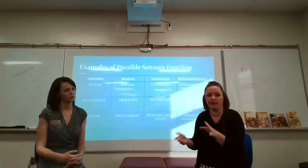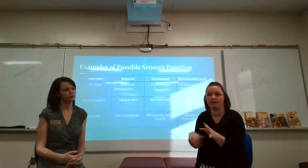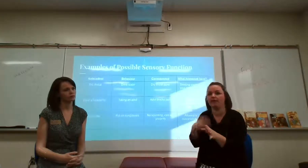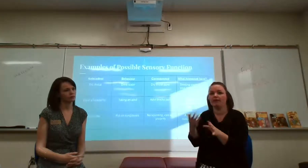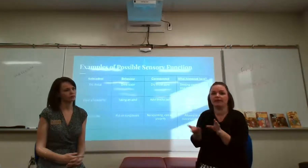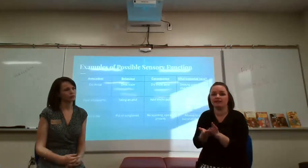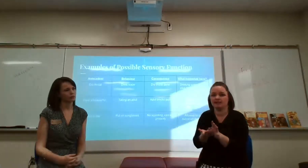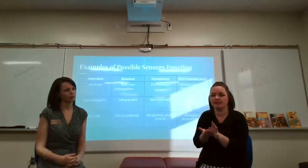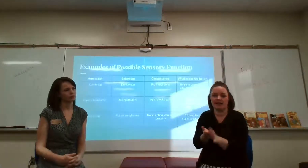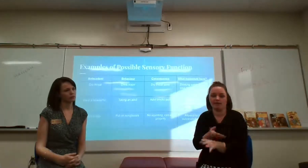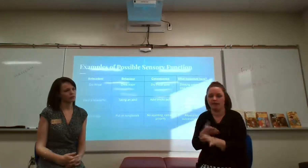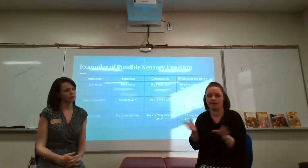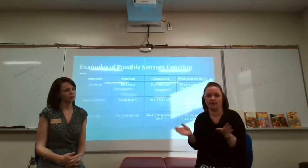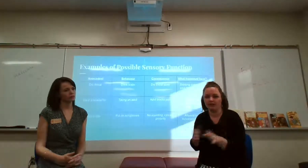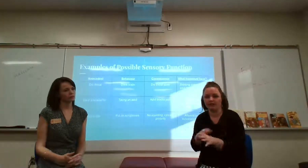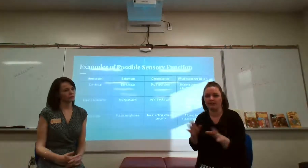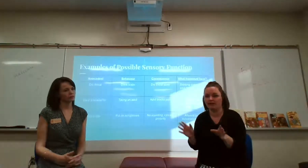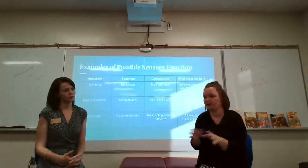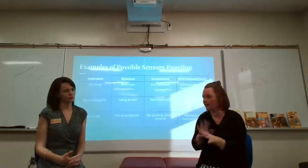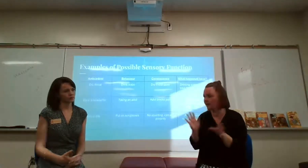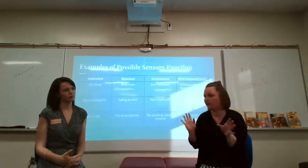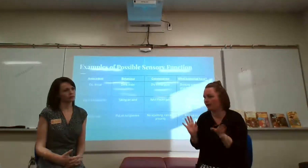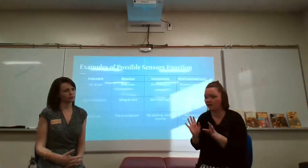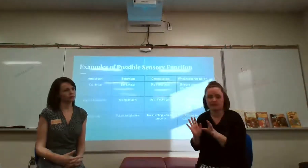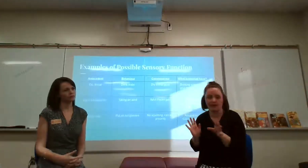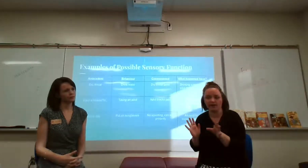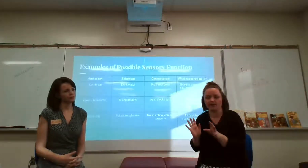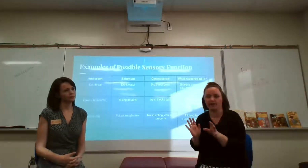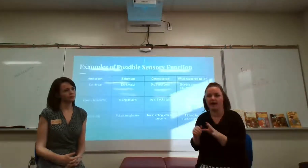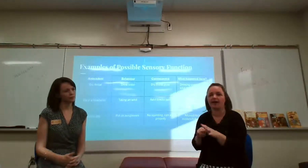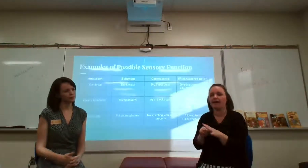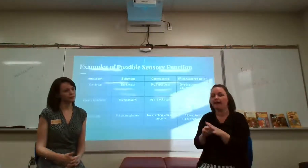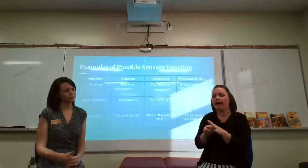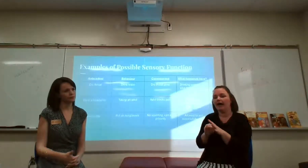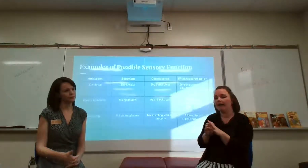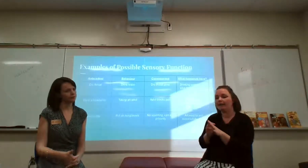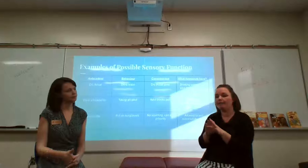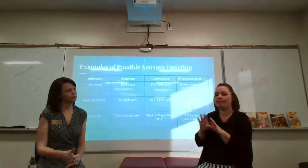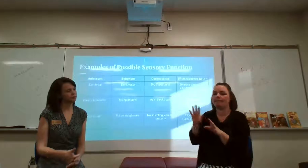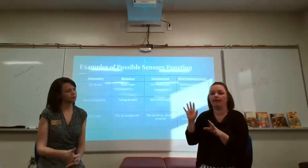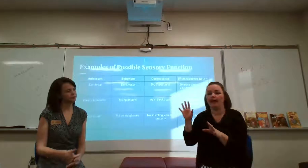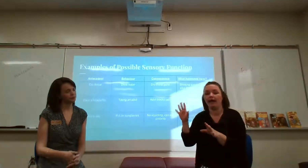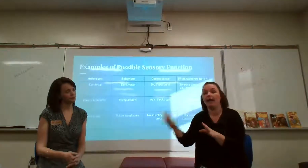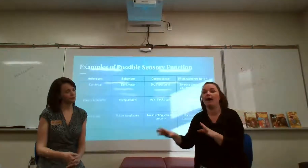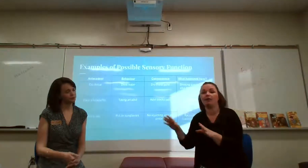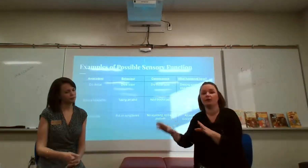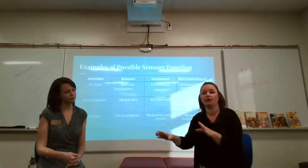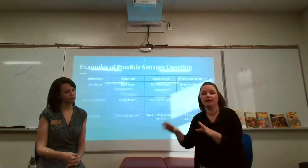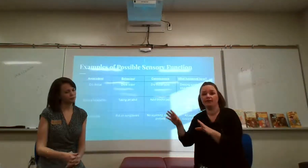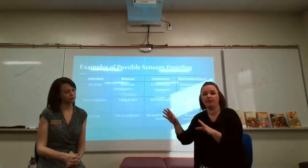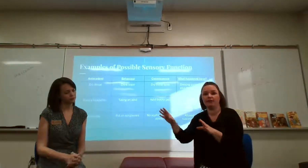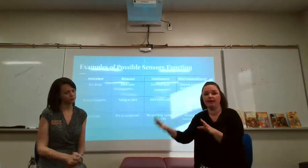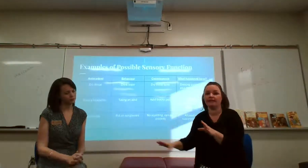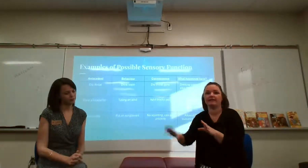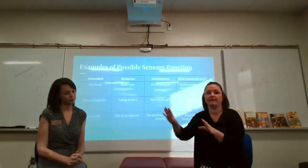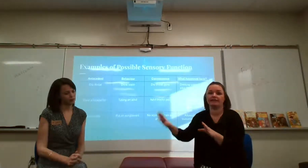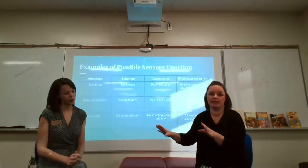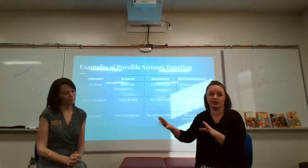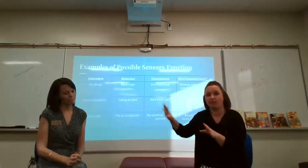behavior? The same with escape. We all need breaks, let me tell you. Like, we all have strategies for that. And how can we give them an antecedent condition that